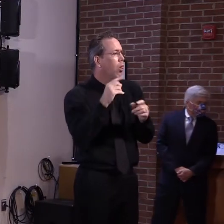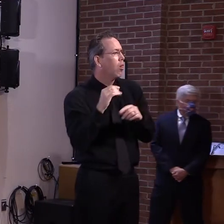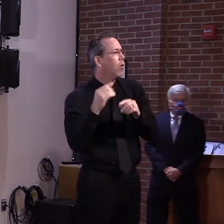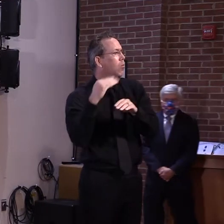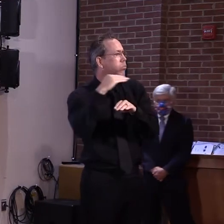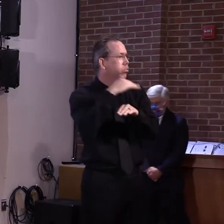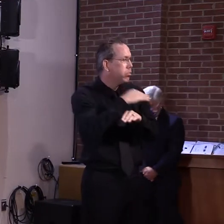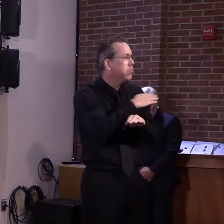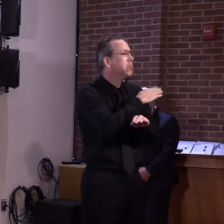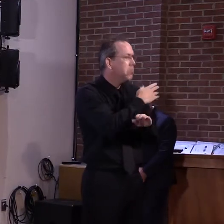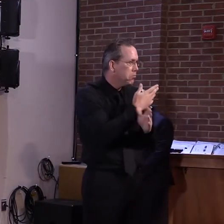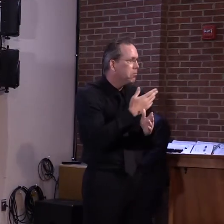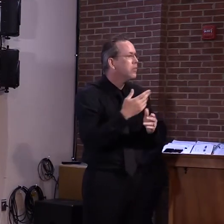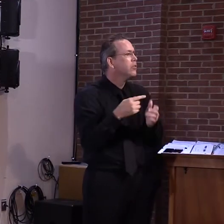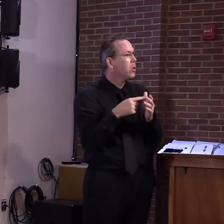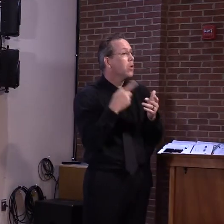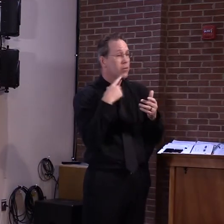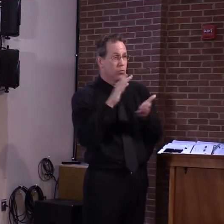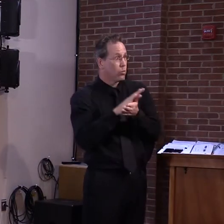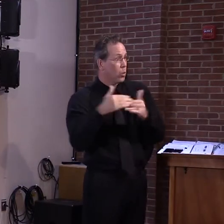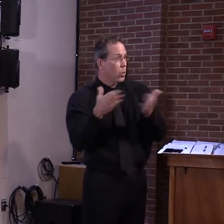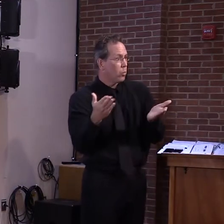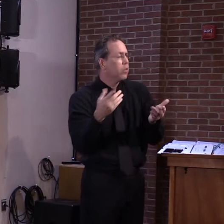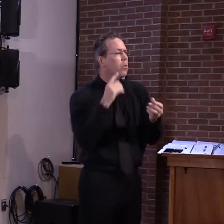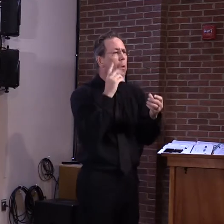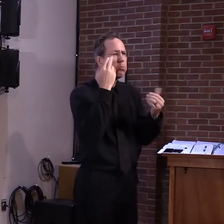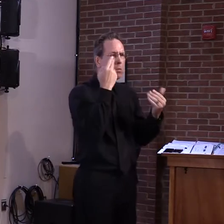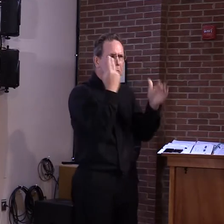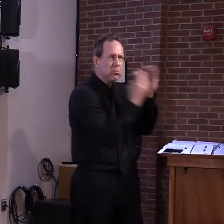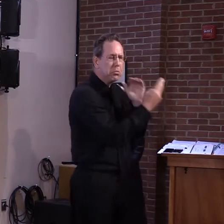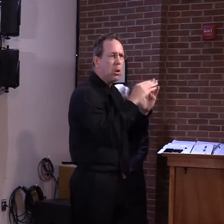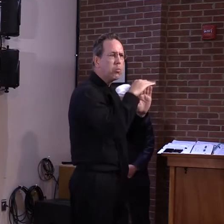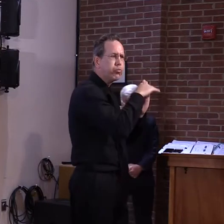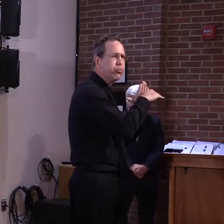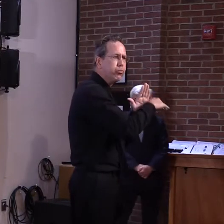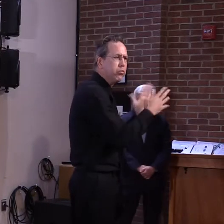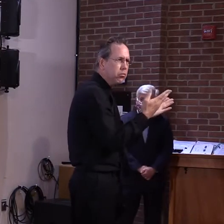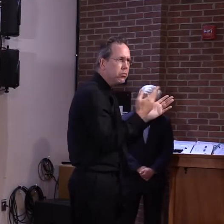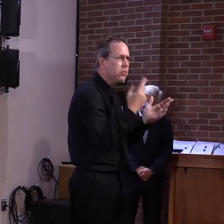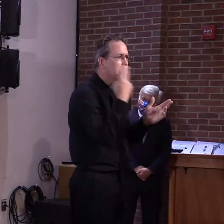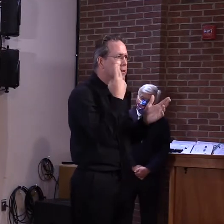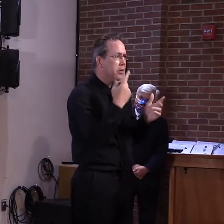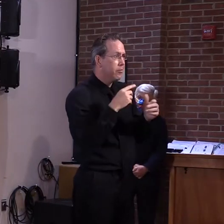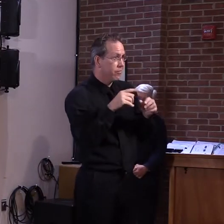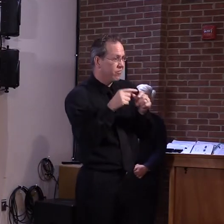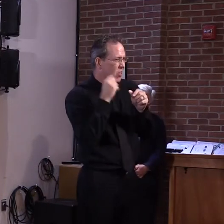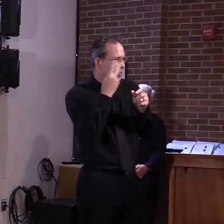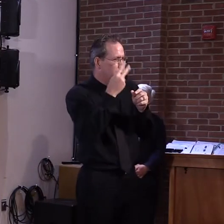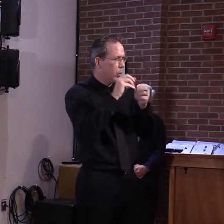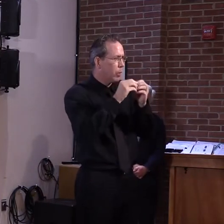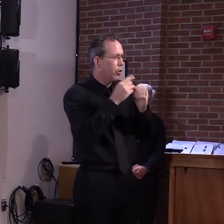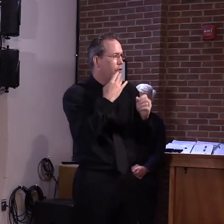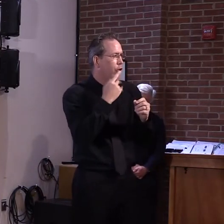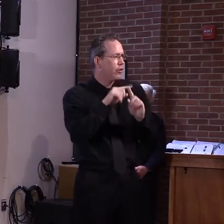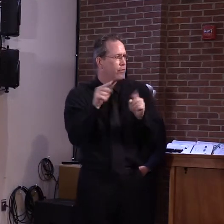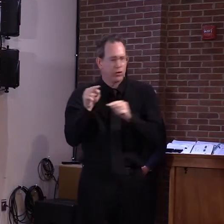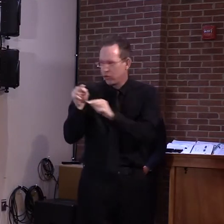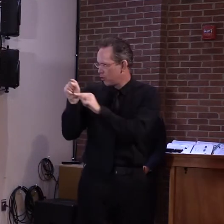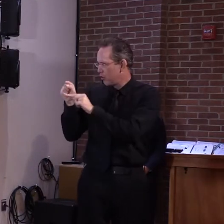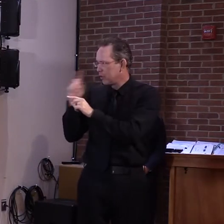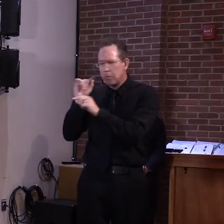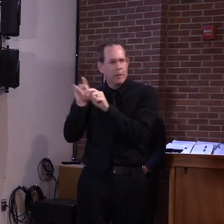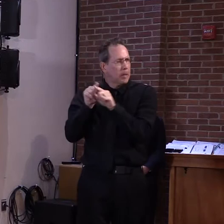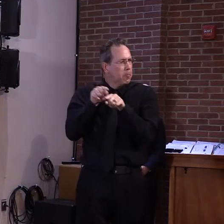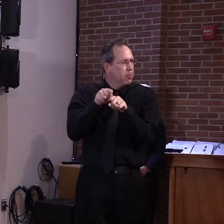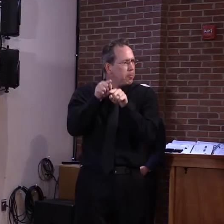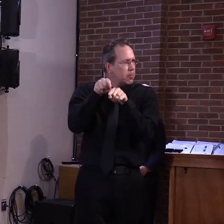mentioned included. So the forecasts trend very closely to each other. They're the type of trend that does not give us concern.